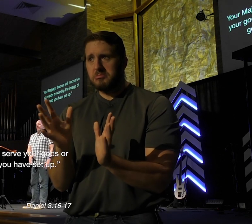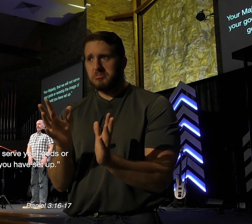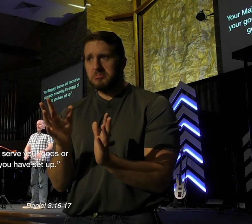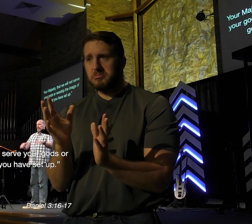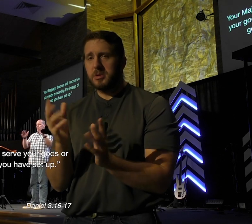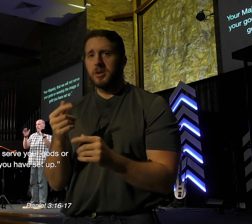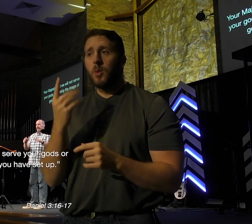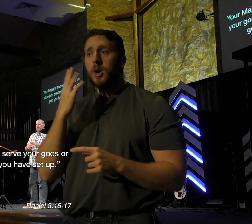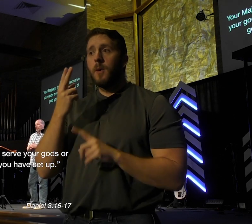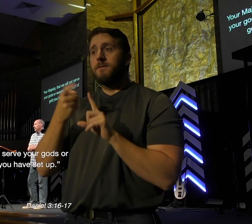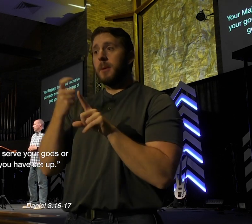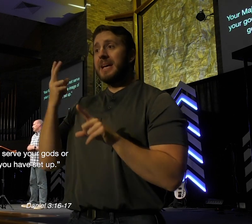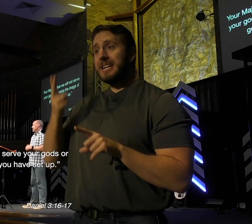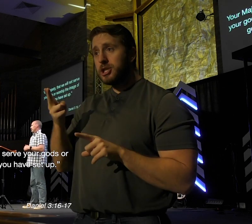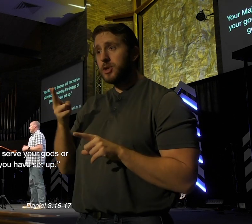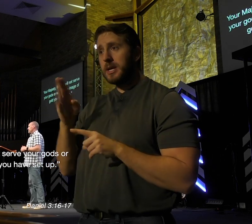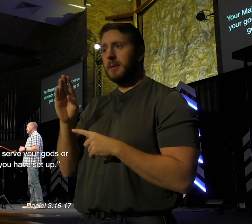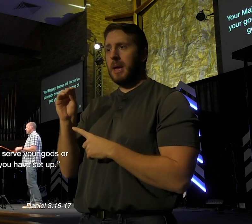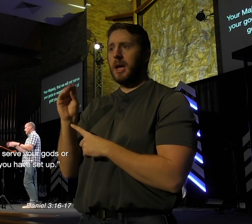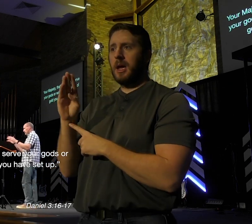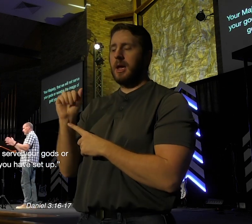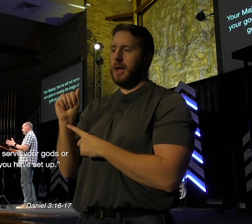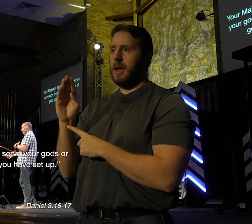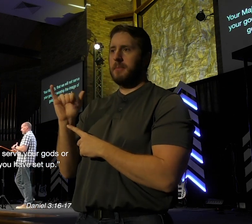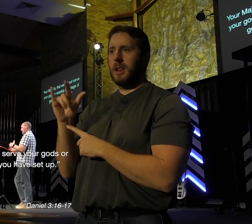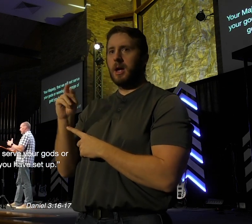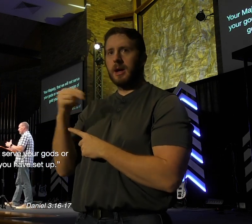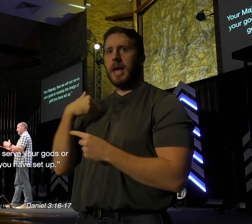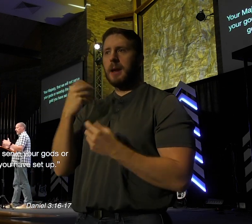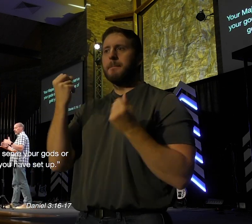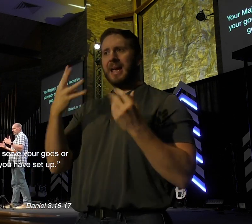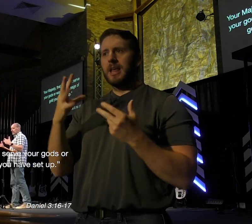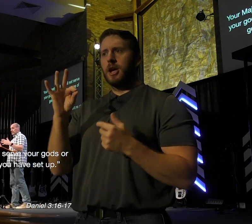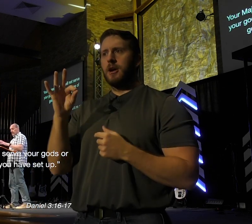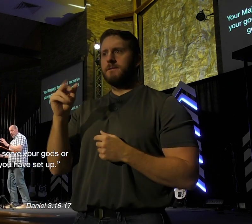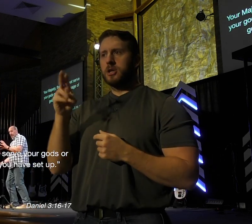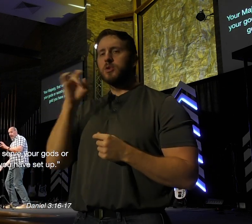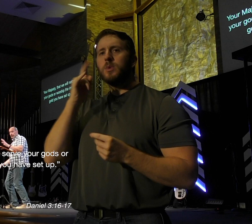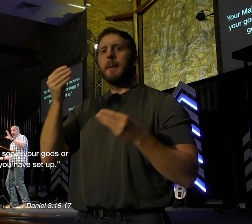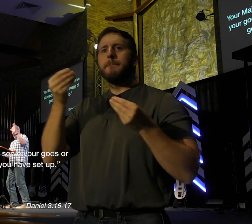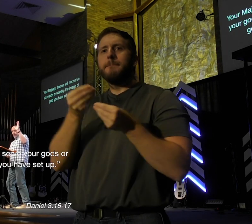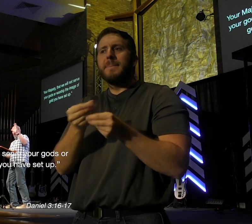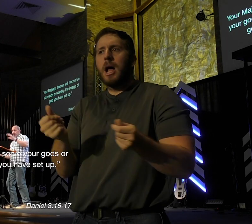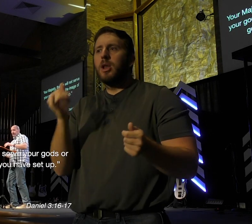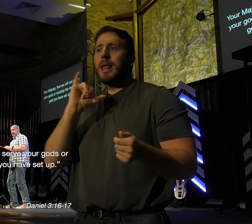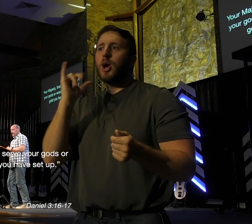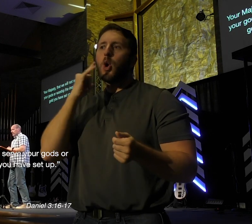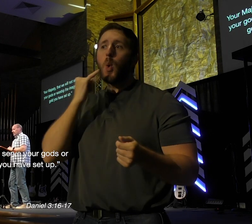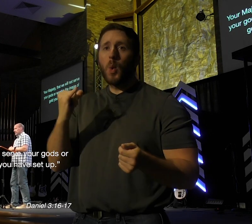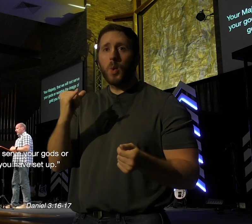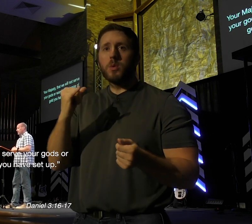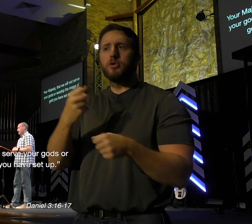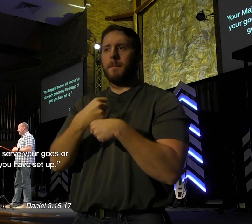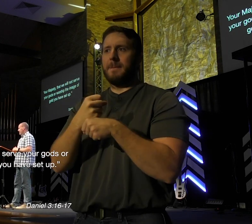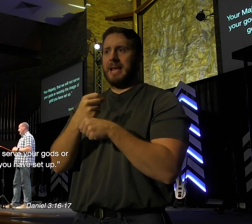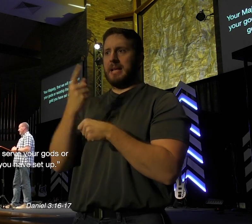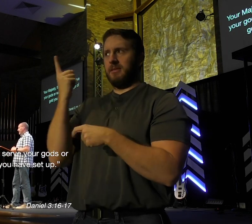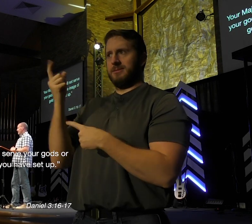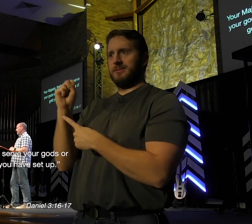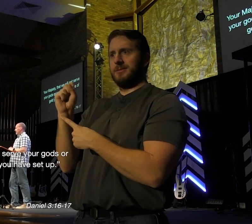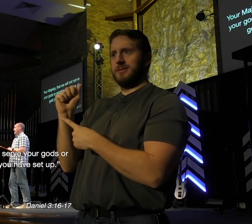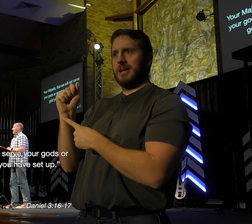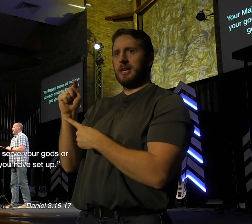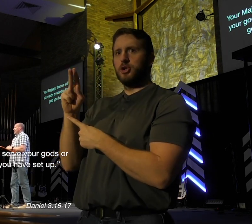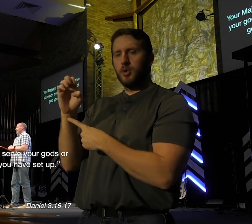history that Babylon had a number of these furnaces because they would melt down precious metals like the gold to make this statue.